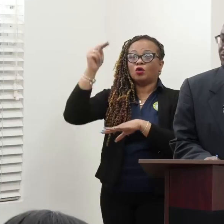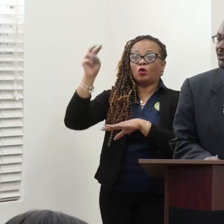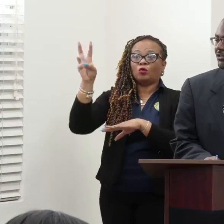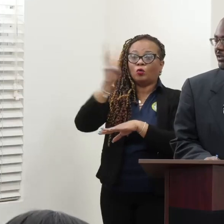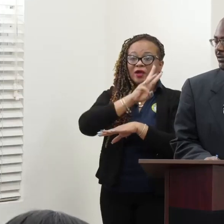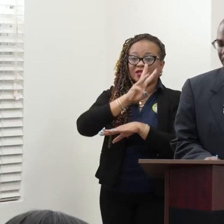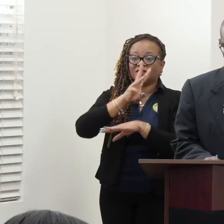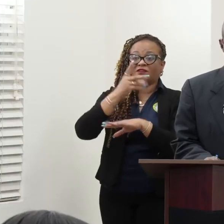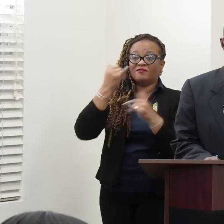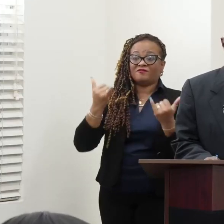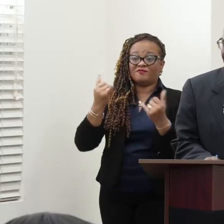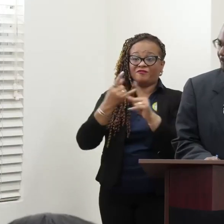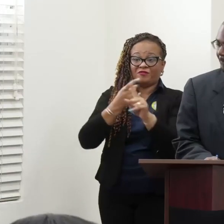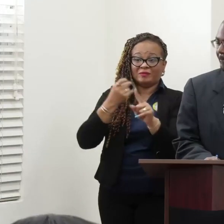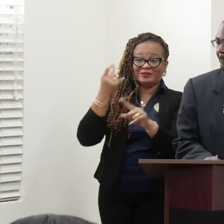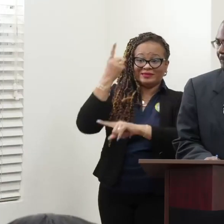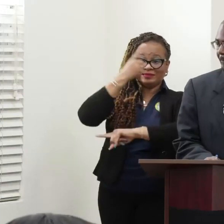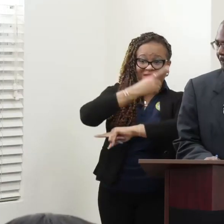today through Thursday.